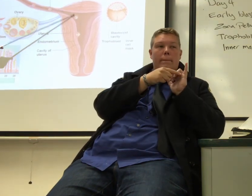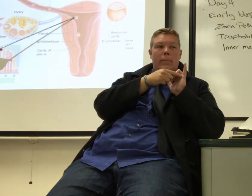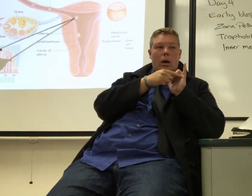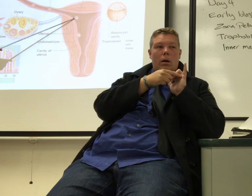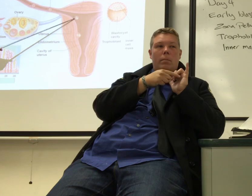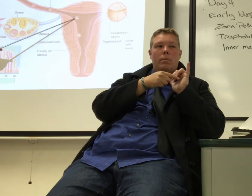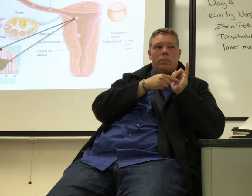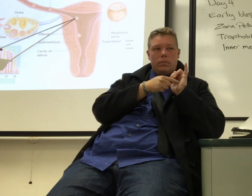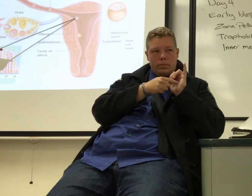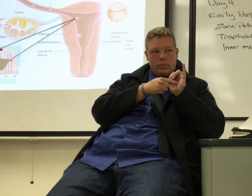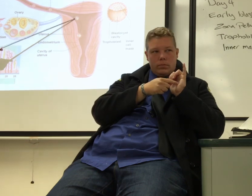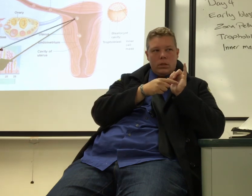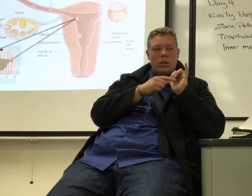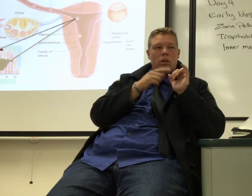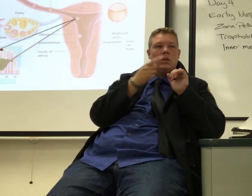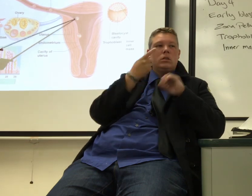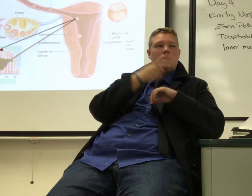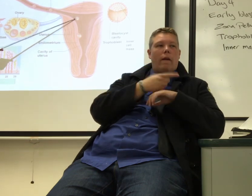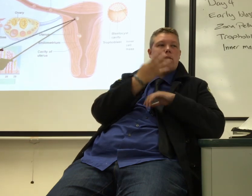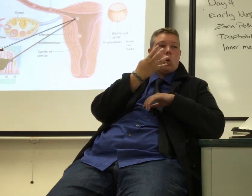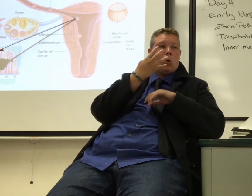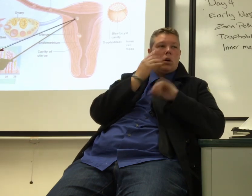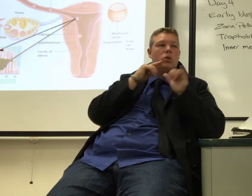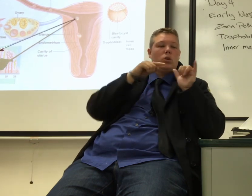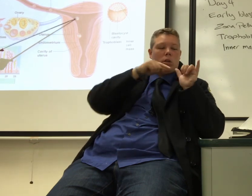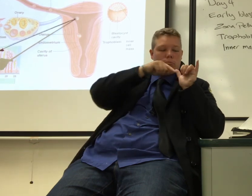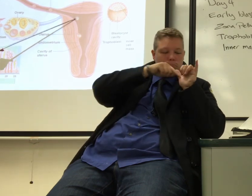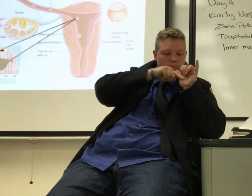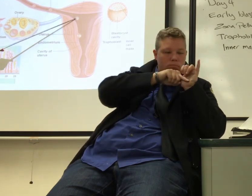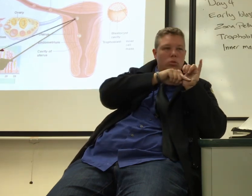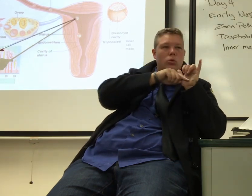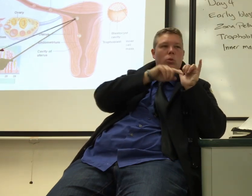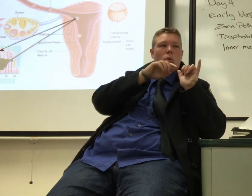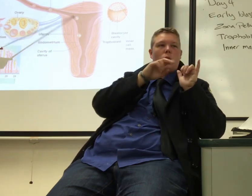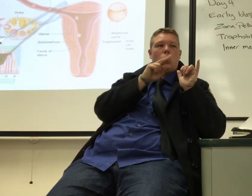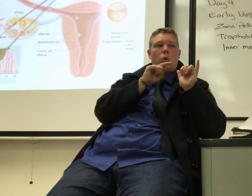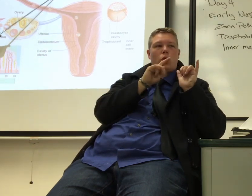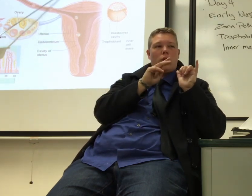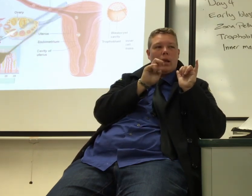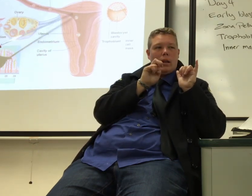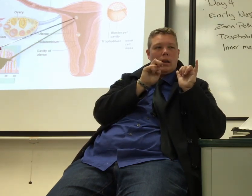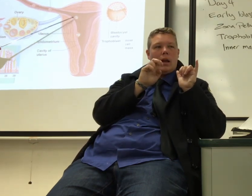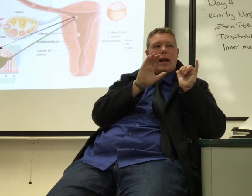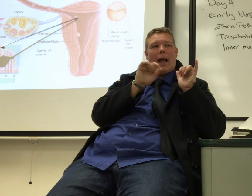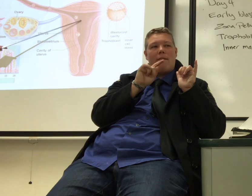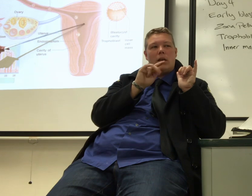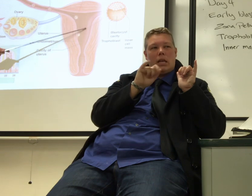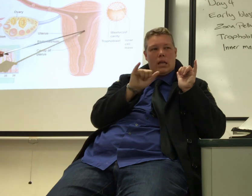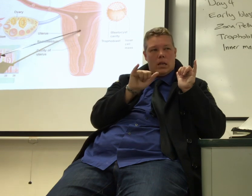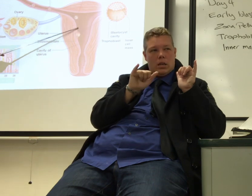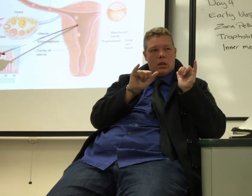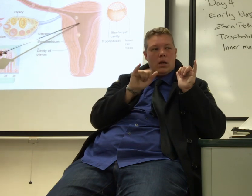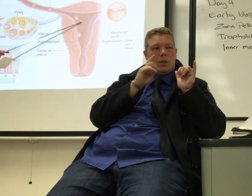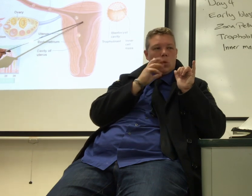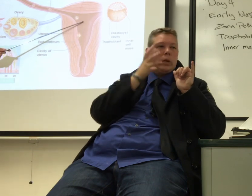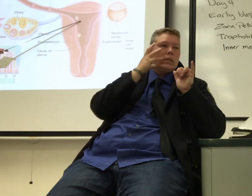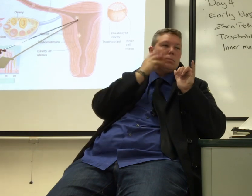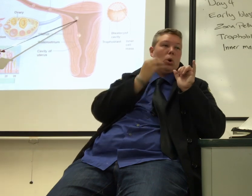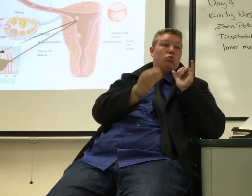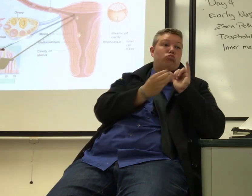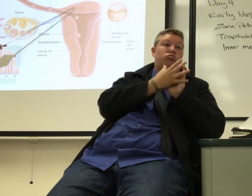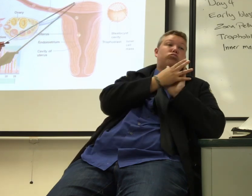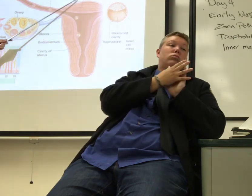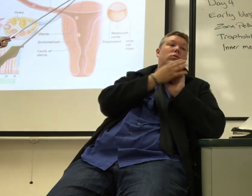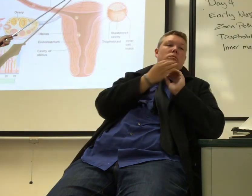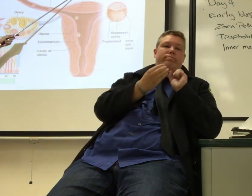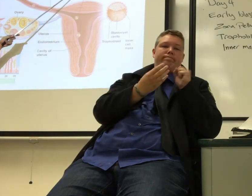four, you're allowed entry into the uterine cavity. Okay, that's when you're exposed to fluids inside the uterine